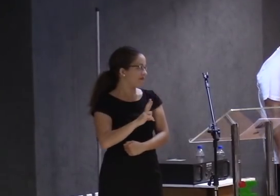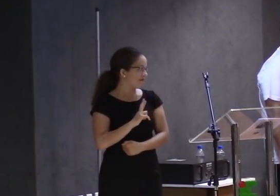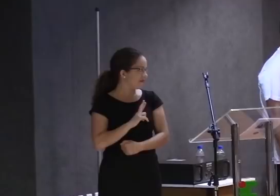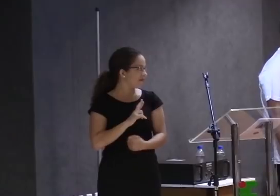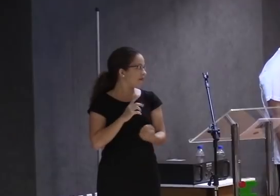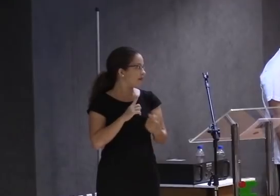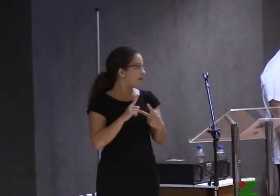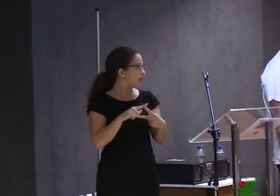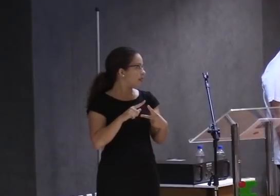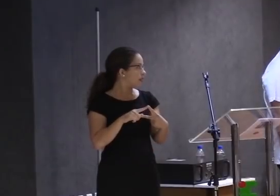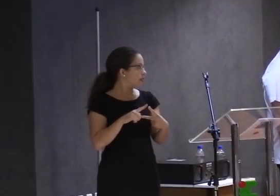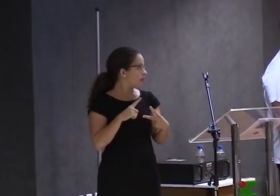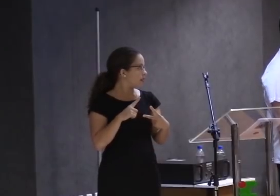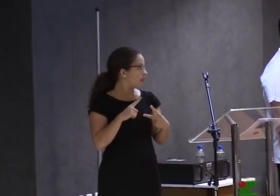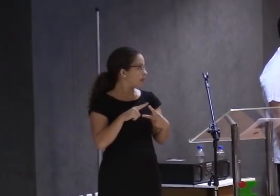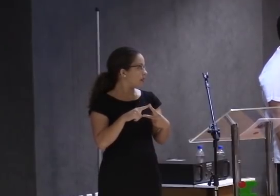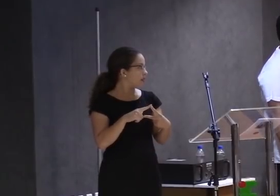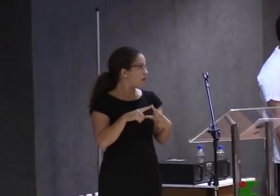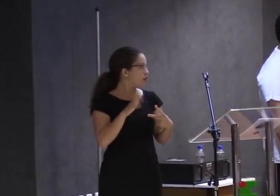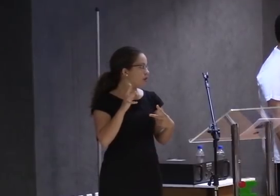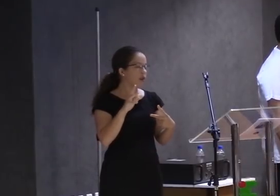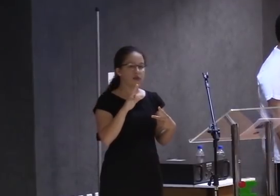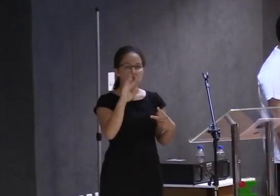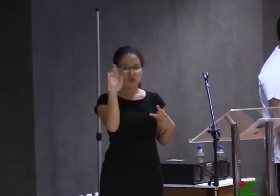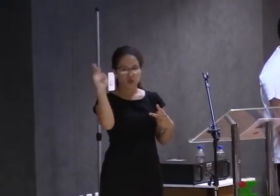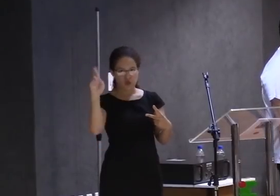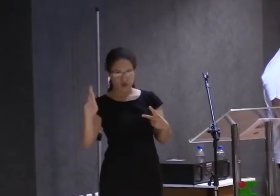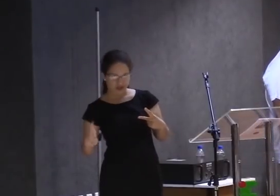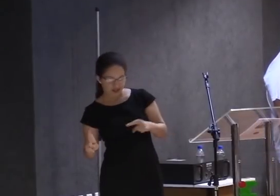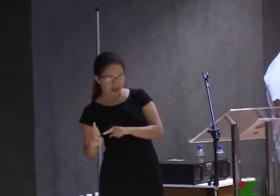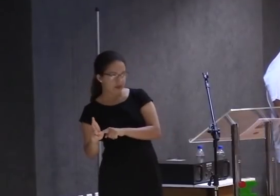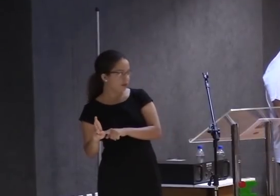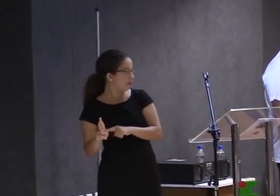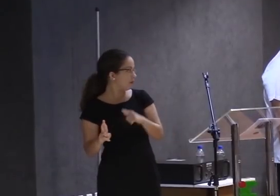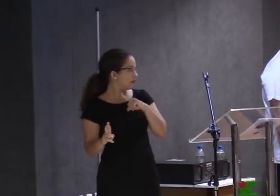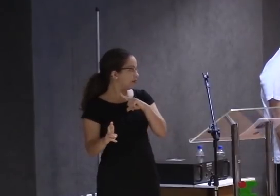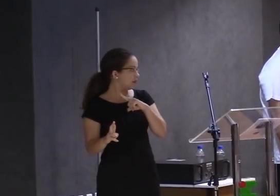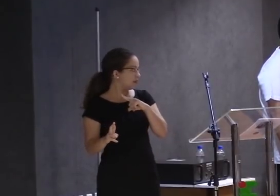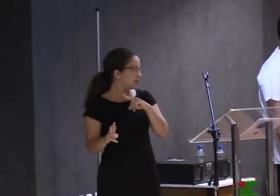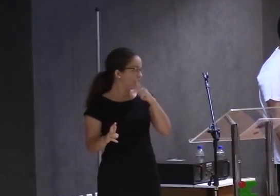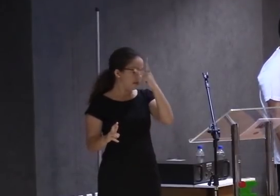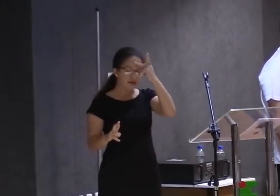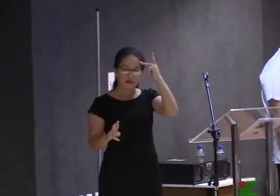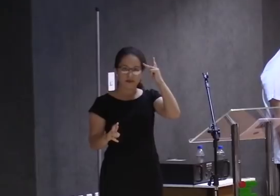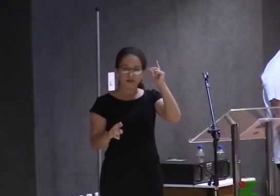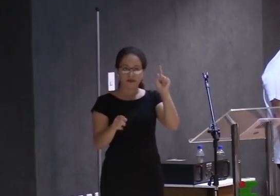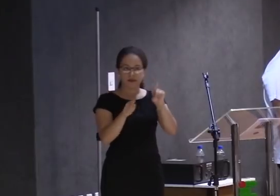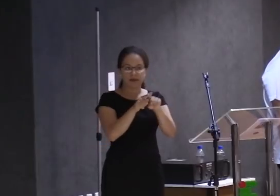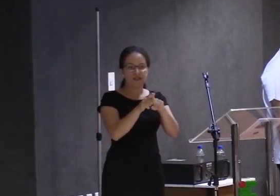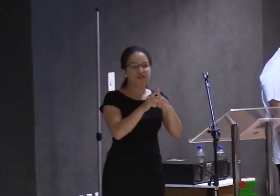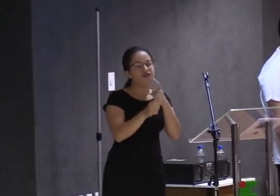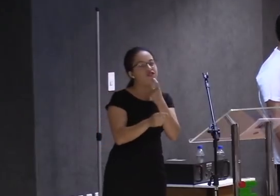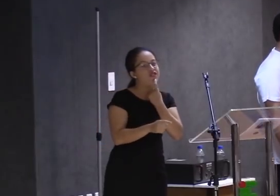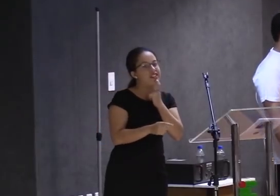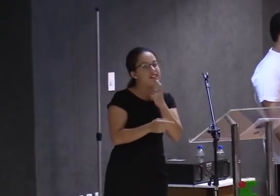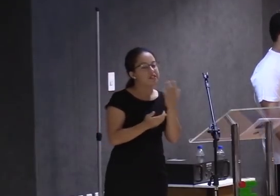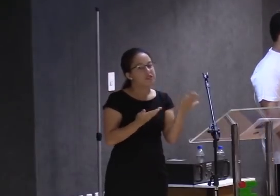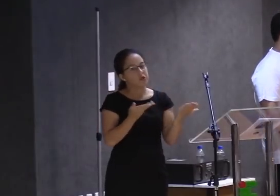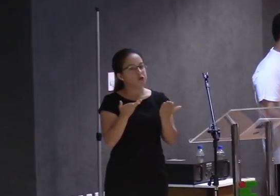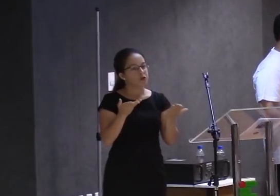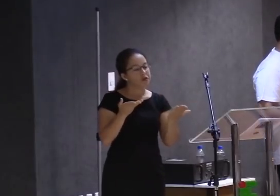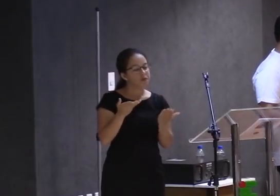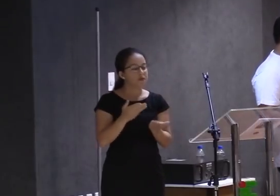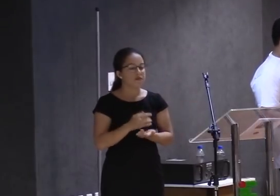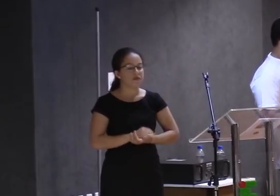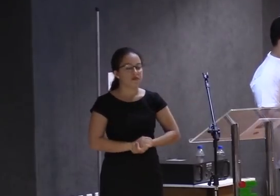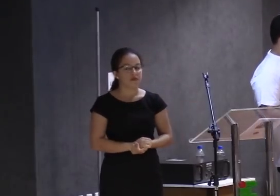Russia, but we have a little land border in the northern parts of Finland with Norway as well.